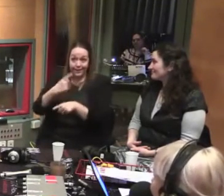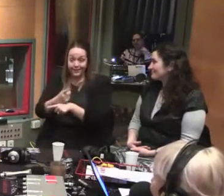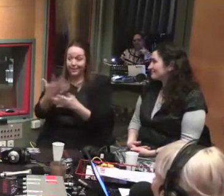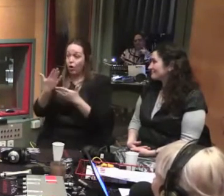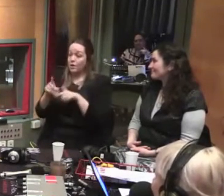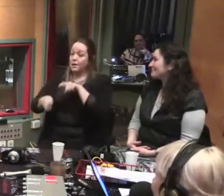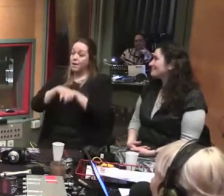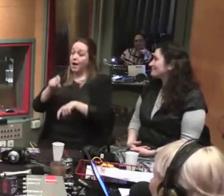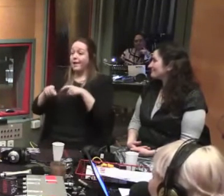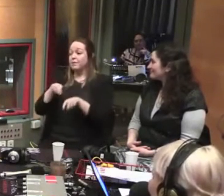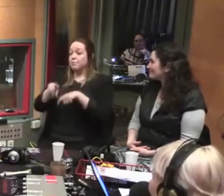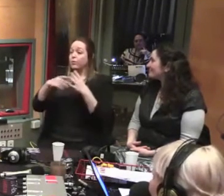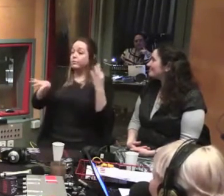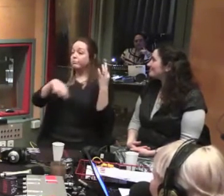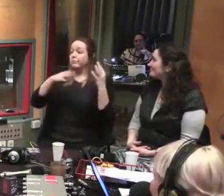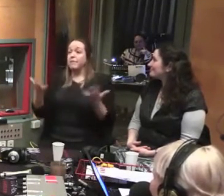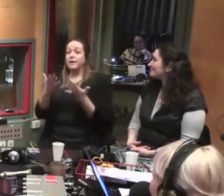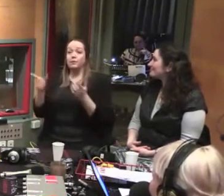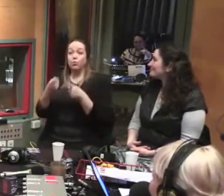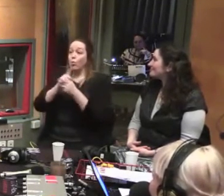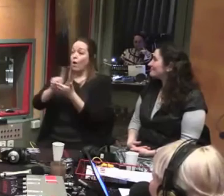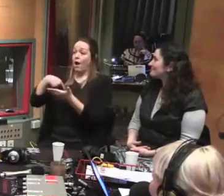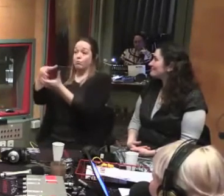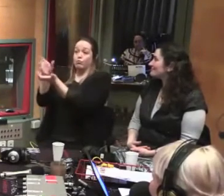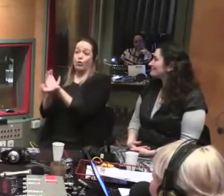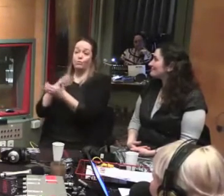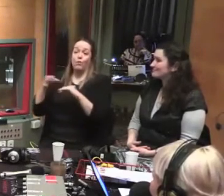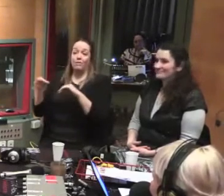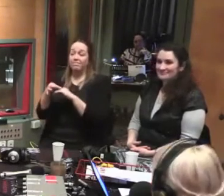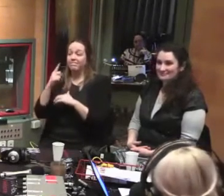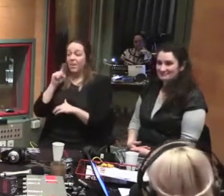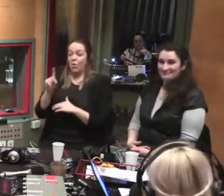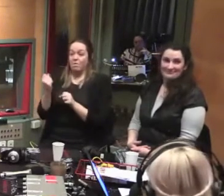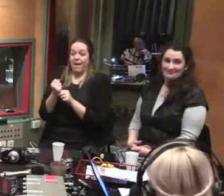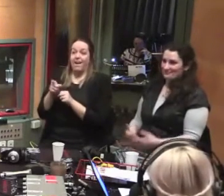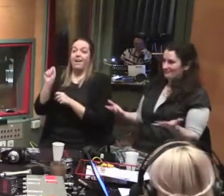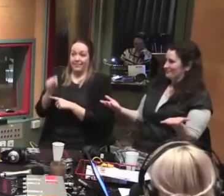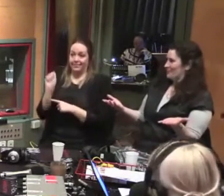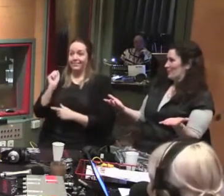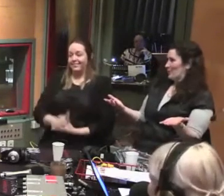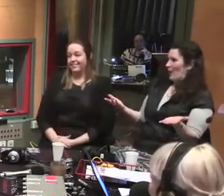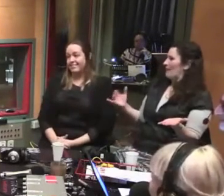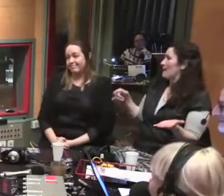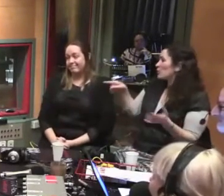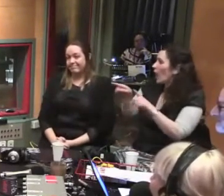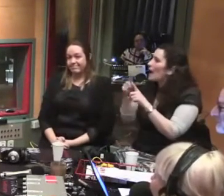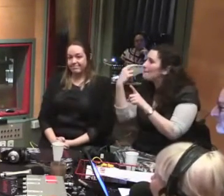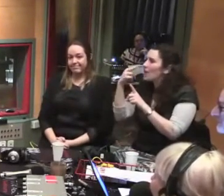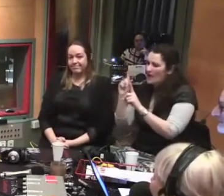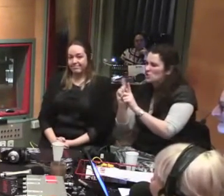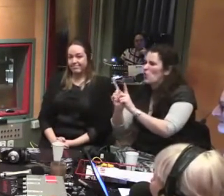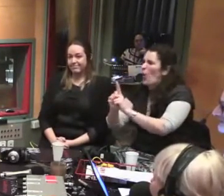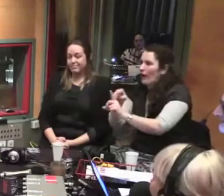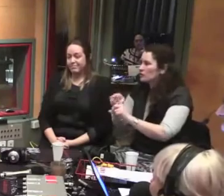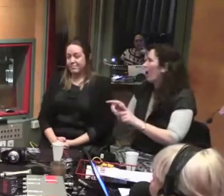their push bikes and playing to us while I proposed. I think that's what finally got me over the line. I don't know, or you could just be a blind stalker who in the end she gave in to.